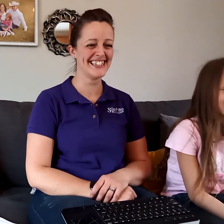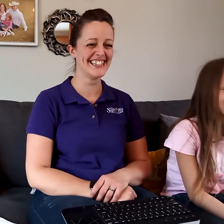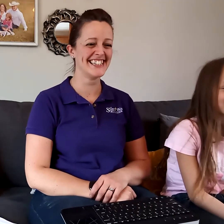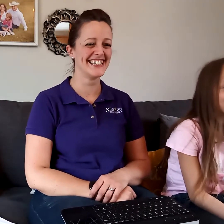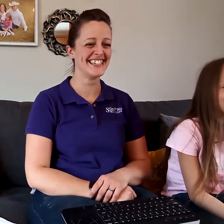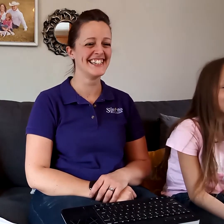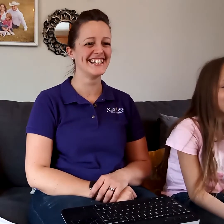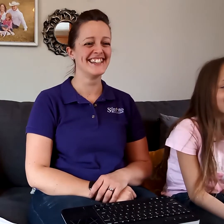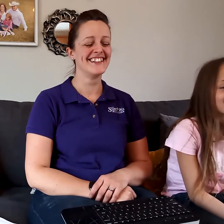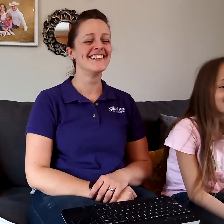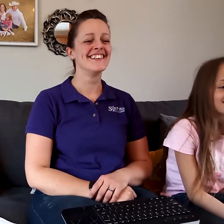Sydney,